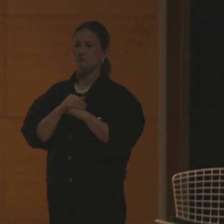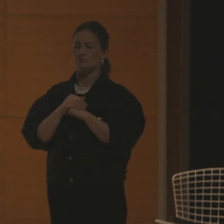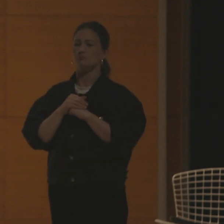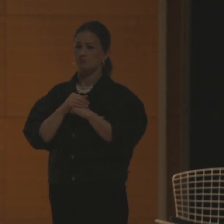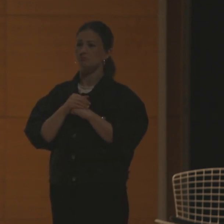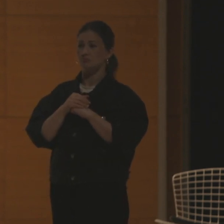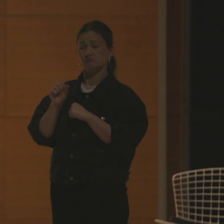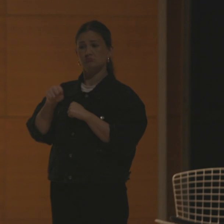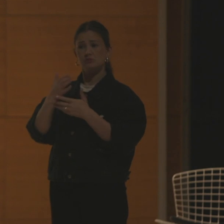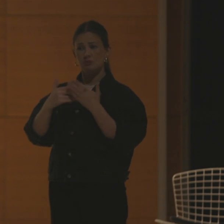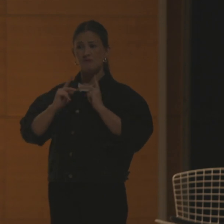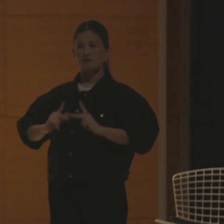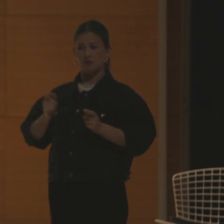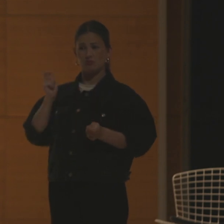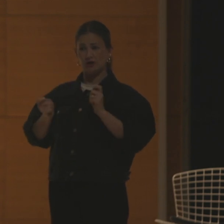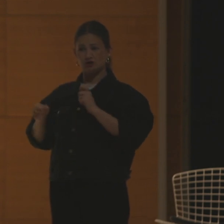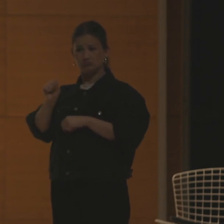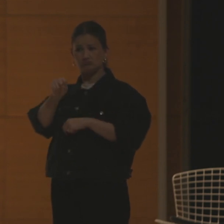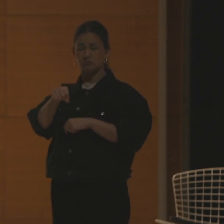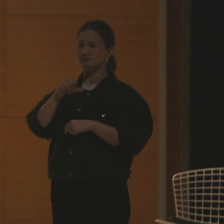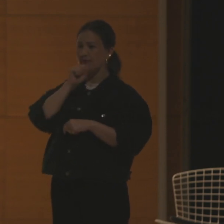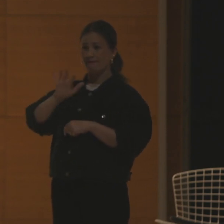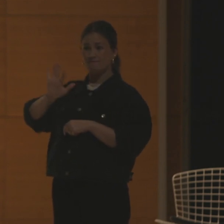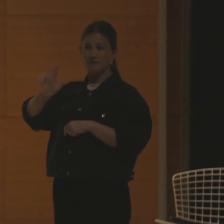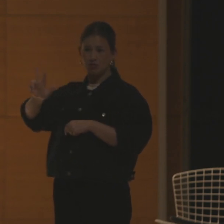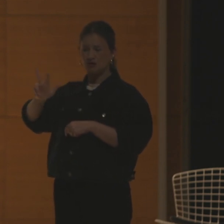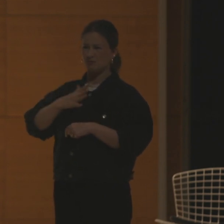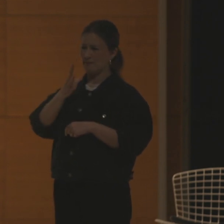real physical changes. At 53, my mother had always been